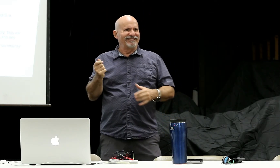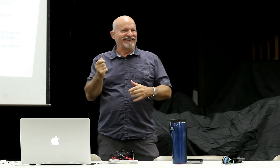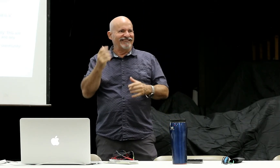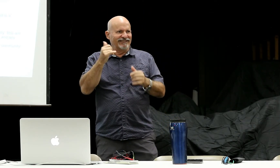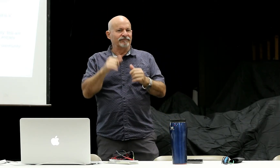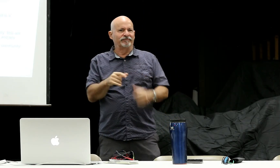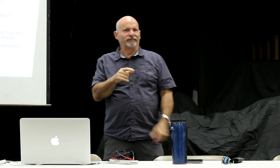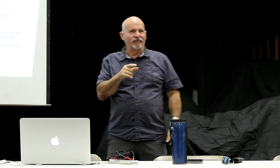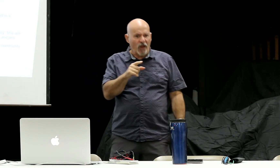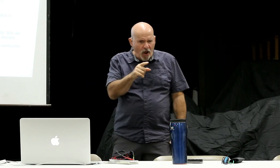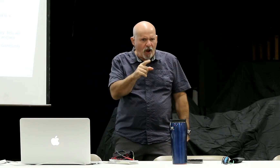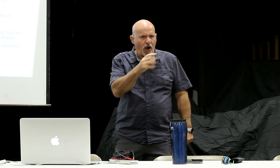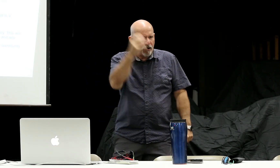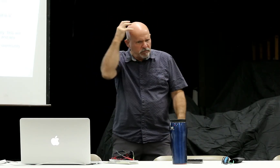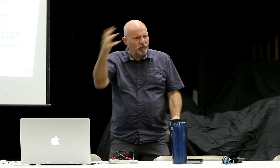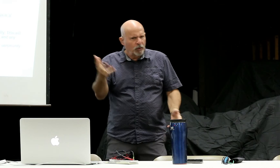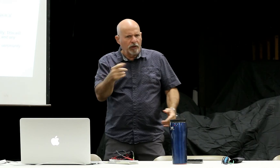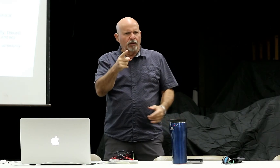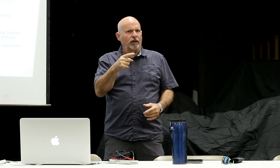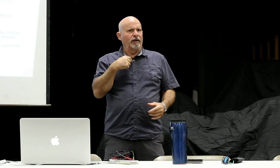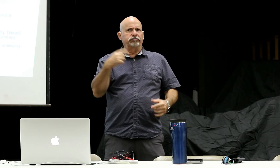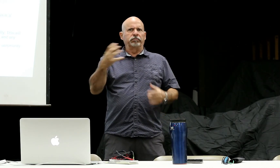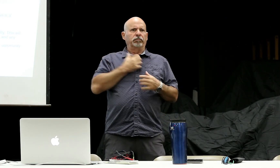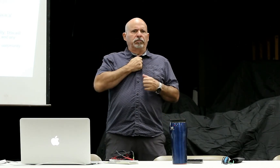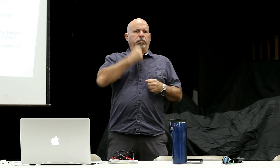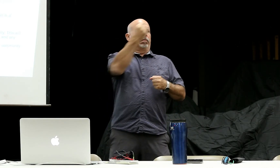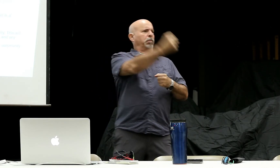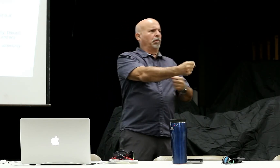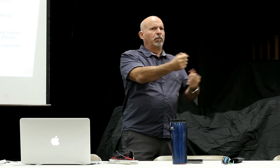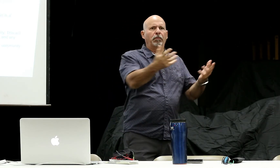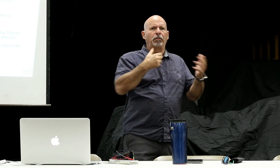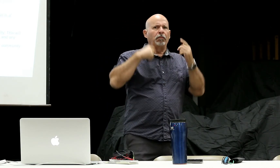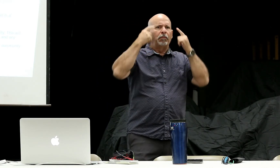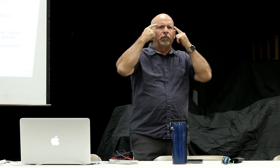right to explain themselves and not just assumptions to be made about them.